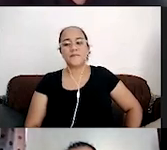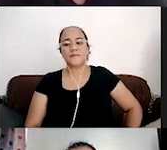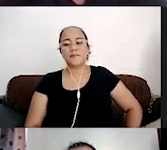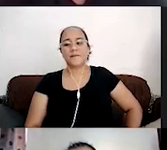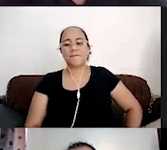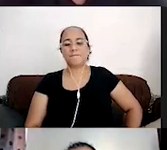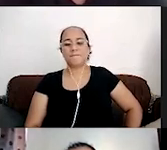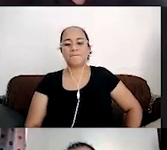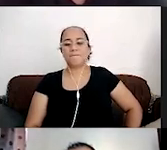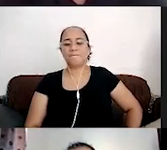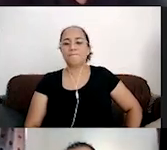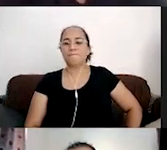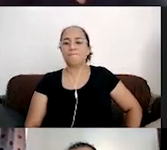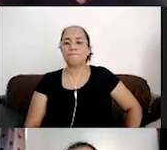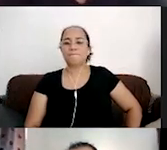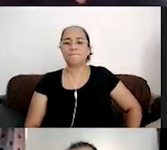example